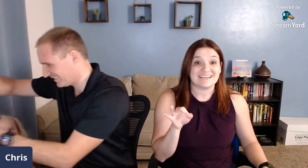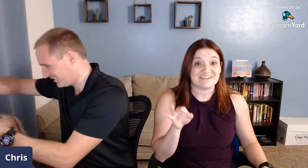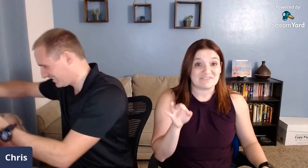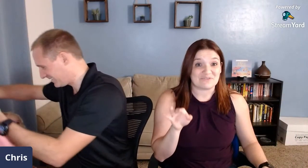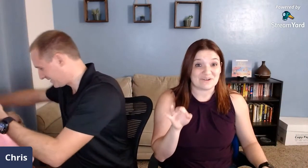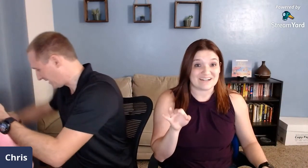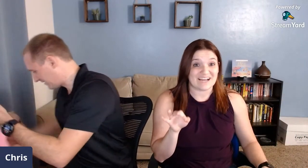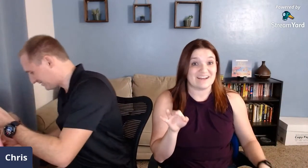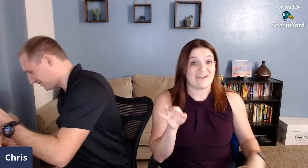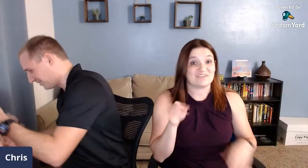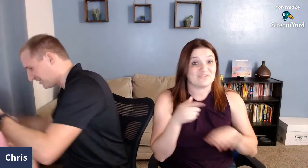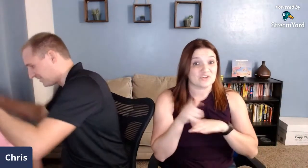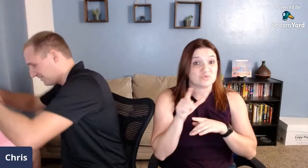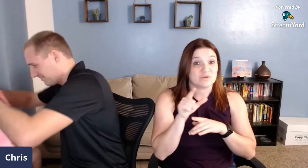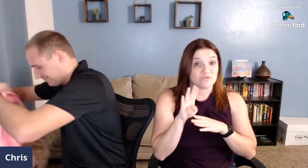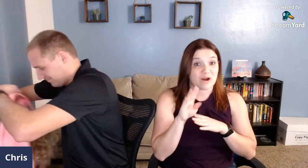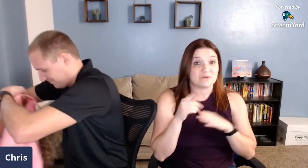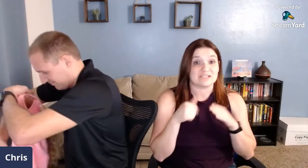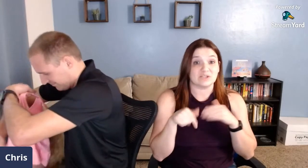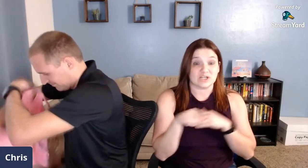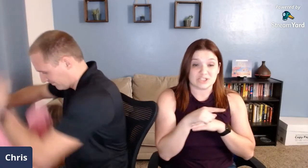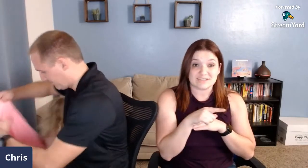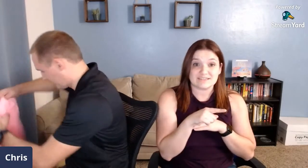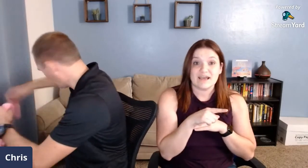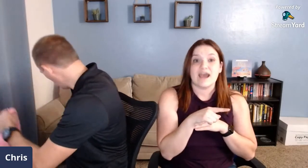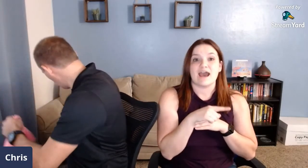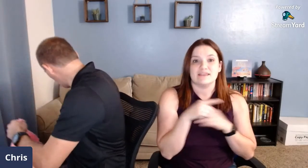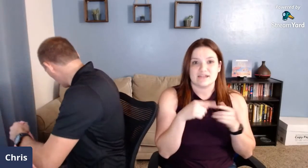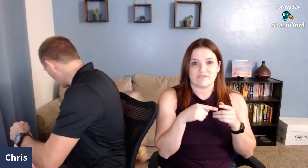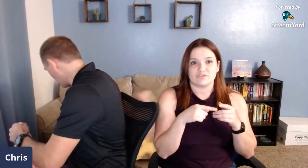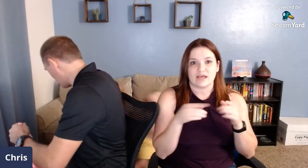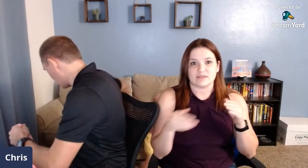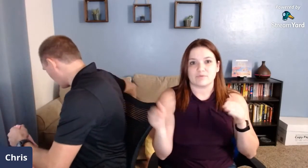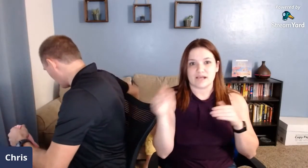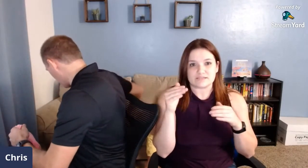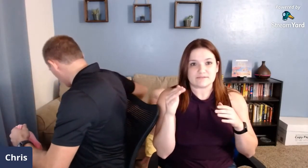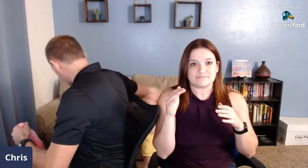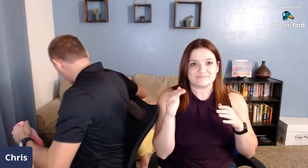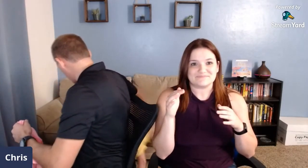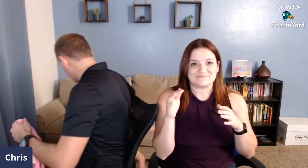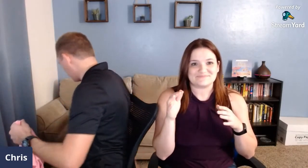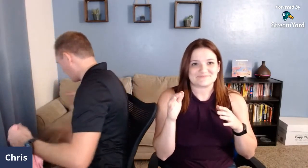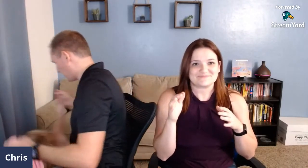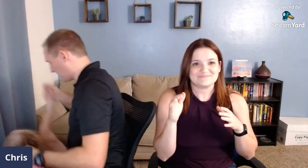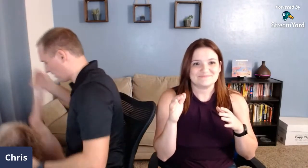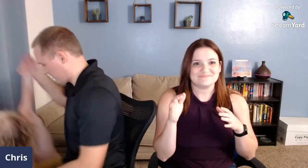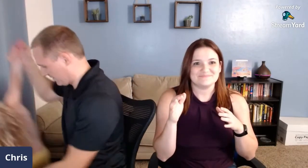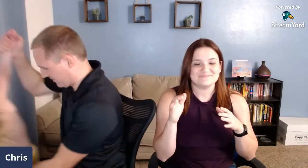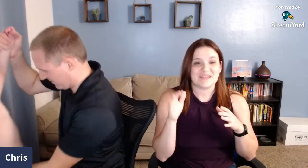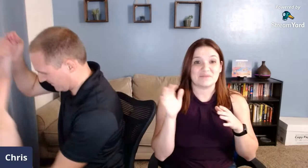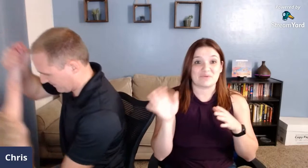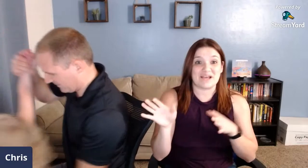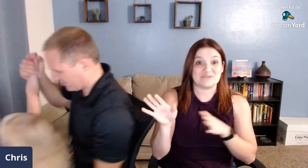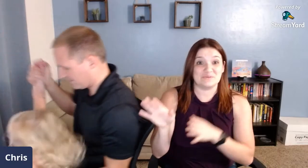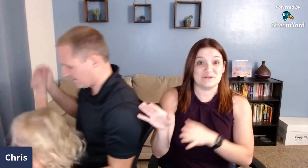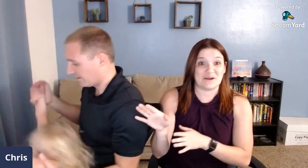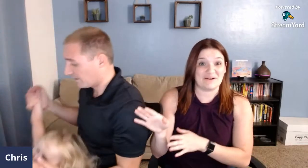people can get in for $49 after the first 24 hours it launches, and then after that, it's